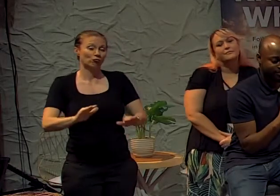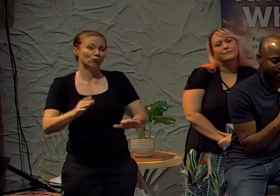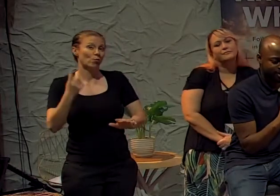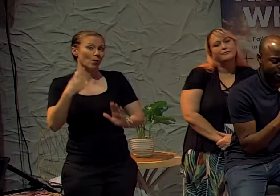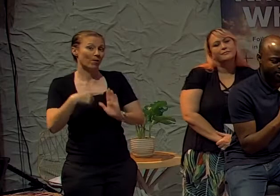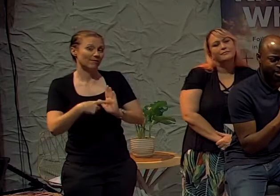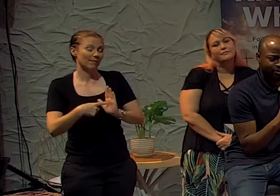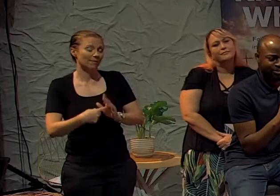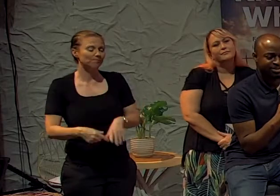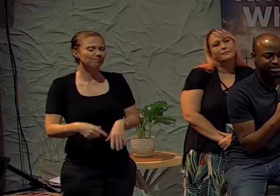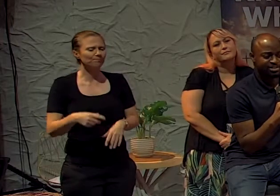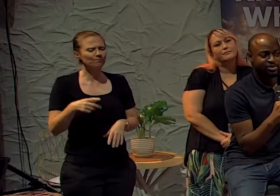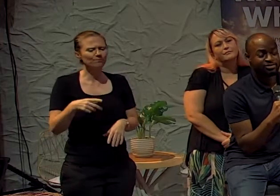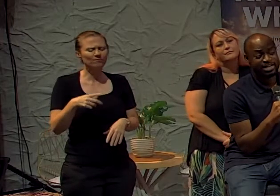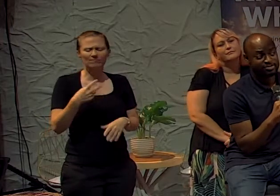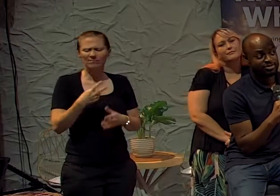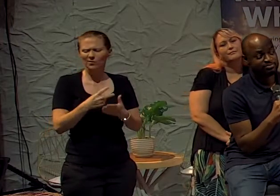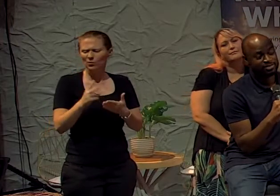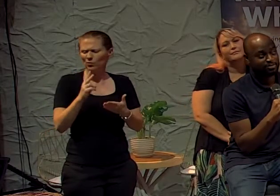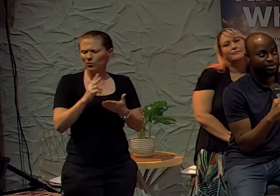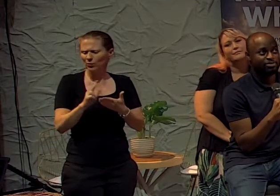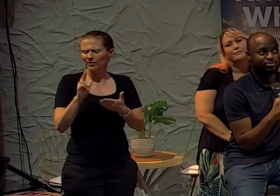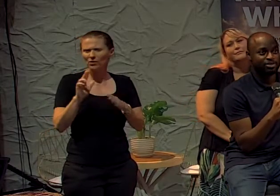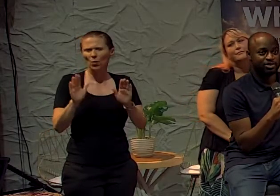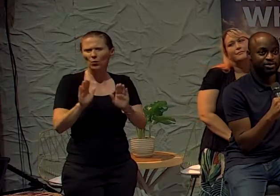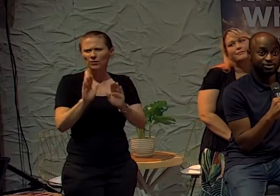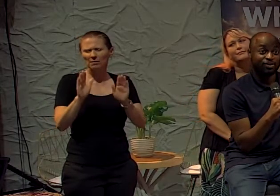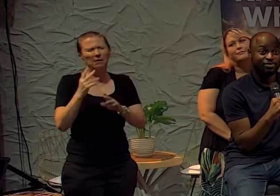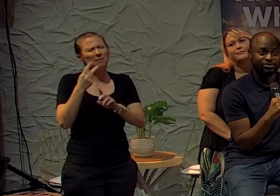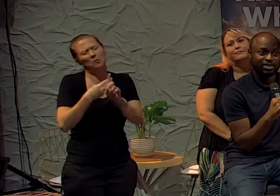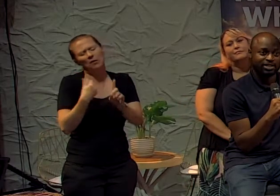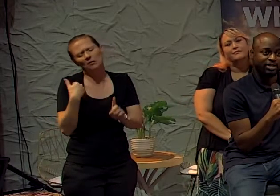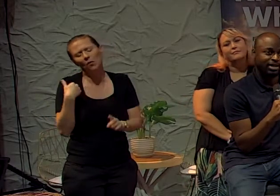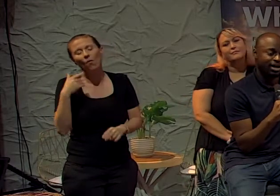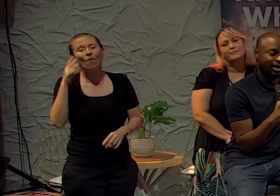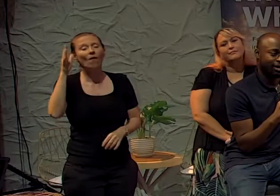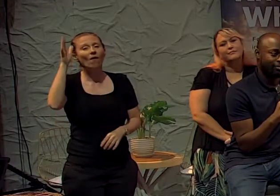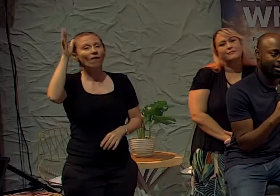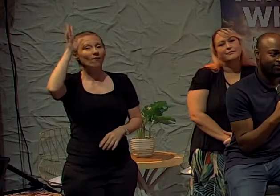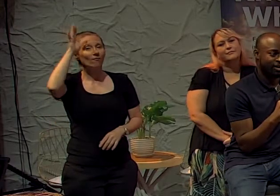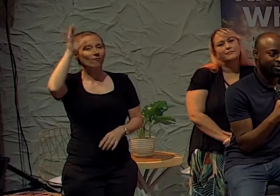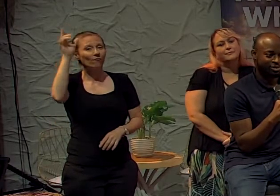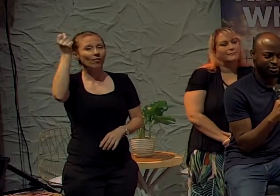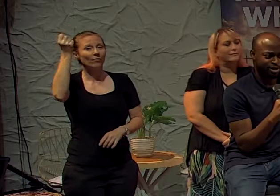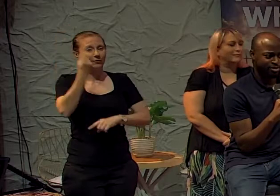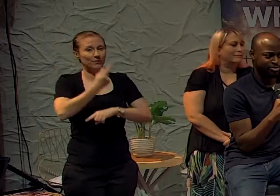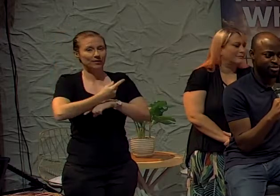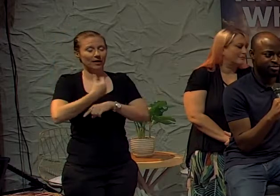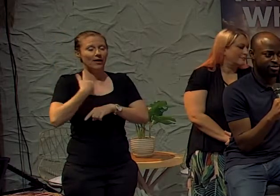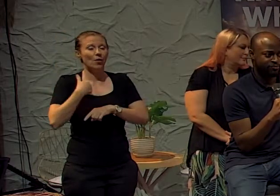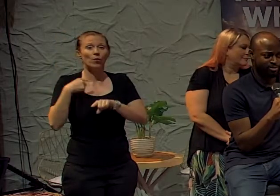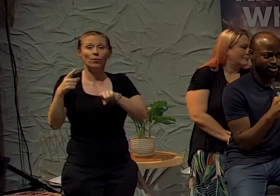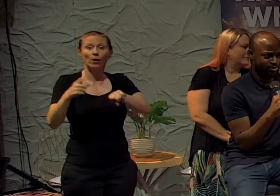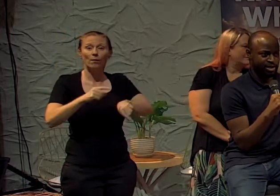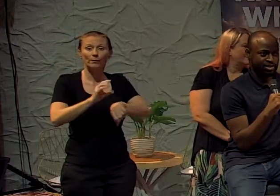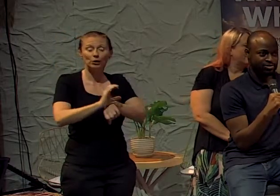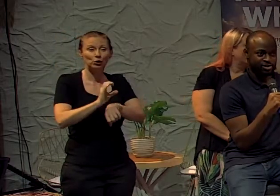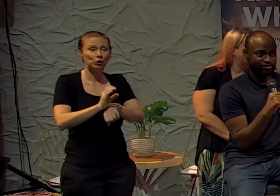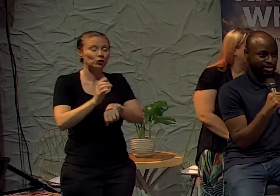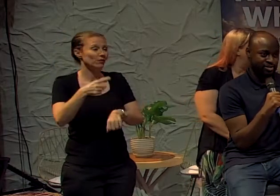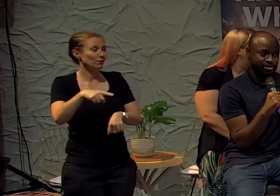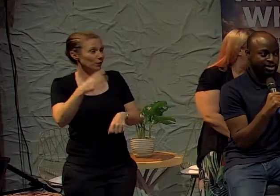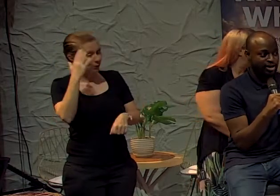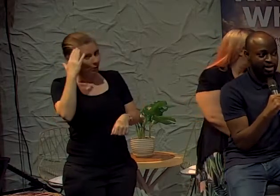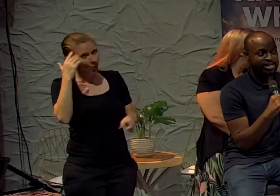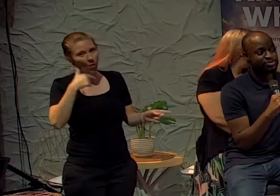is there was a couple of Sundays ago, it was actually probably 2 months ago, it was Father's Day. And Father's Day, we were coming to church, and for many of you guys, you know,